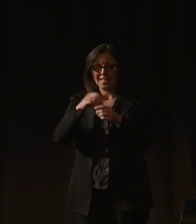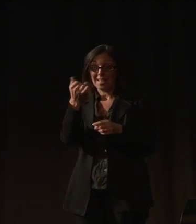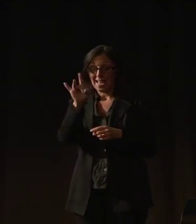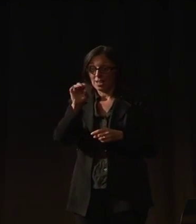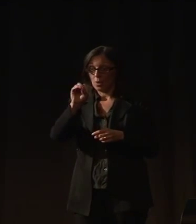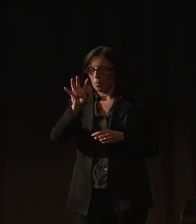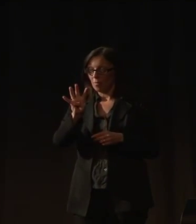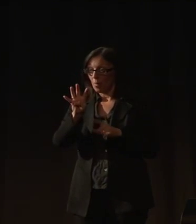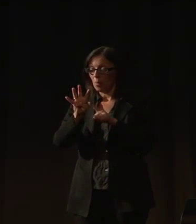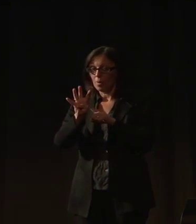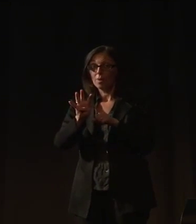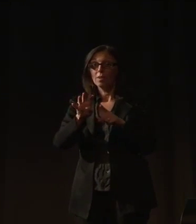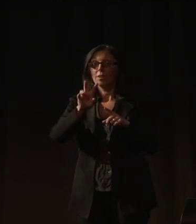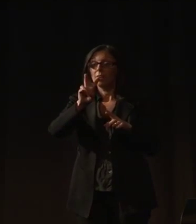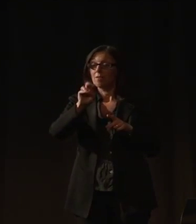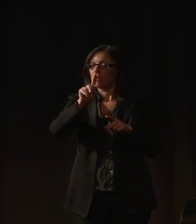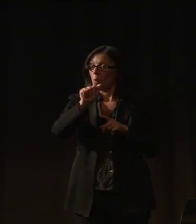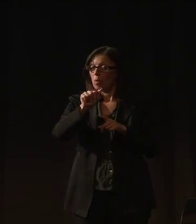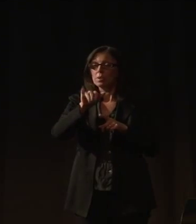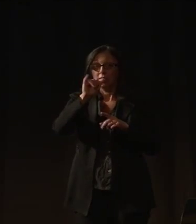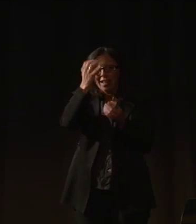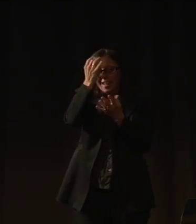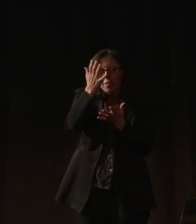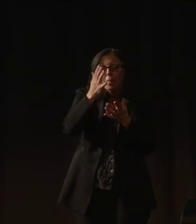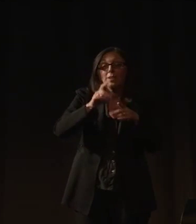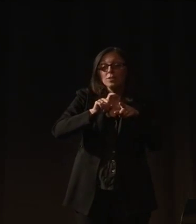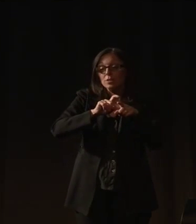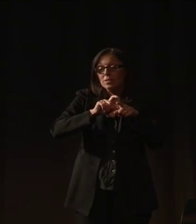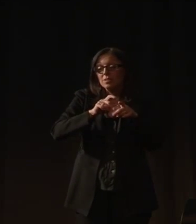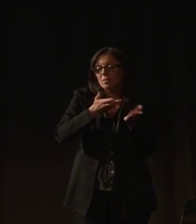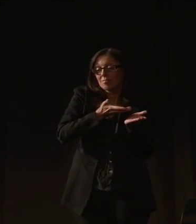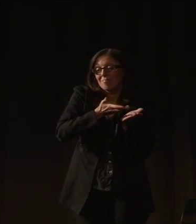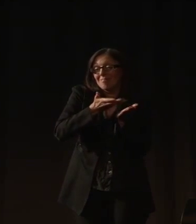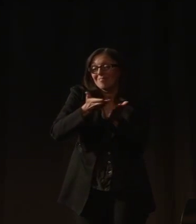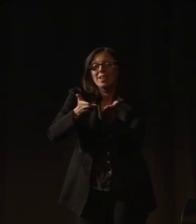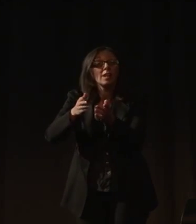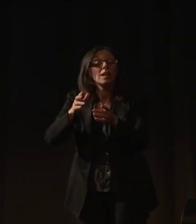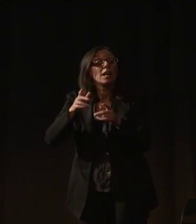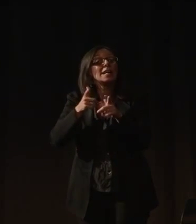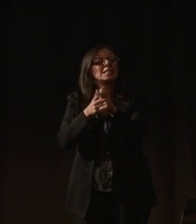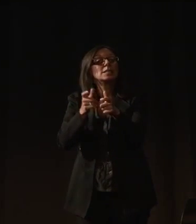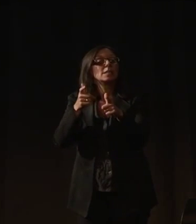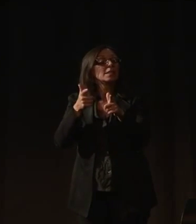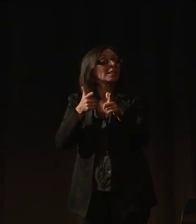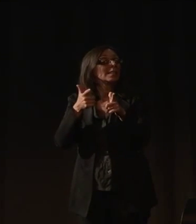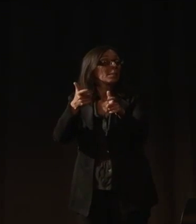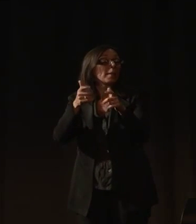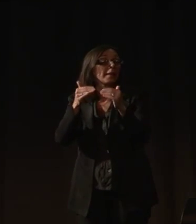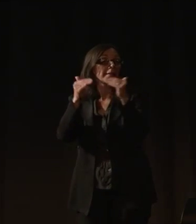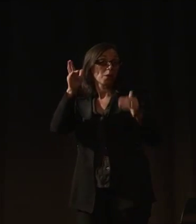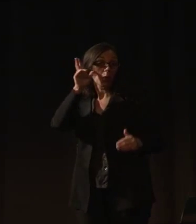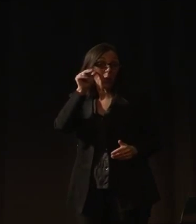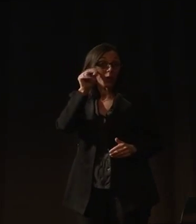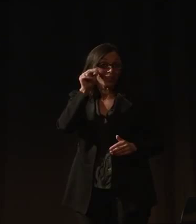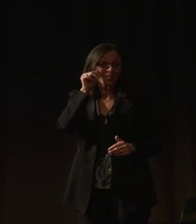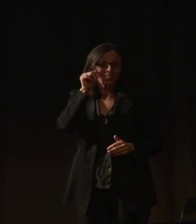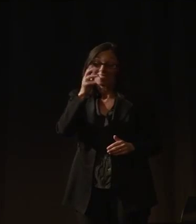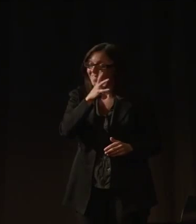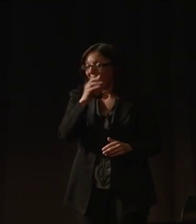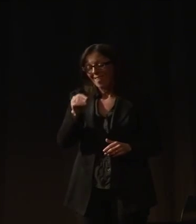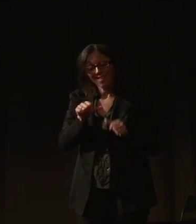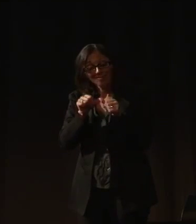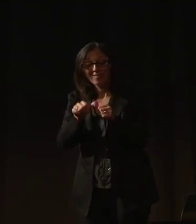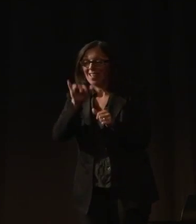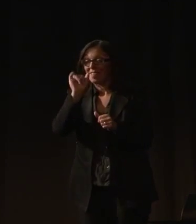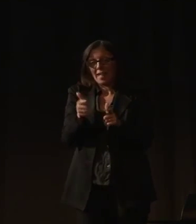Until Volta, information traveled at the speed of a horse, and the same speed for many centuries. It's actually very